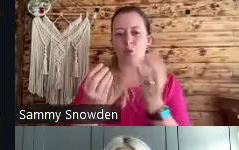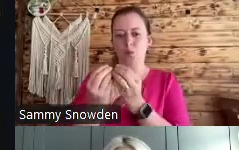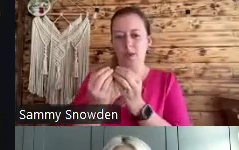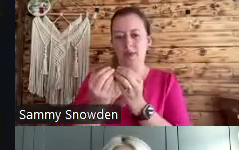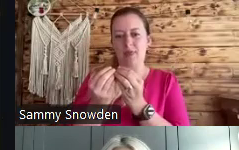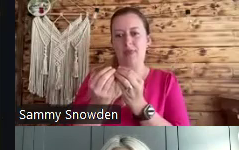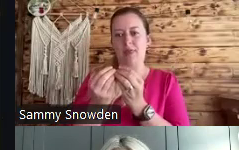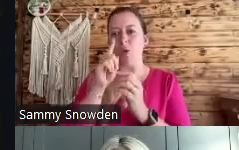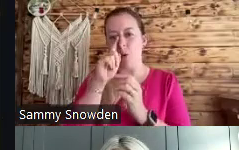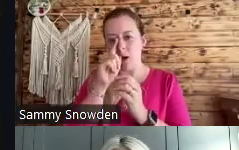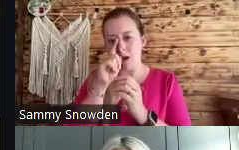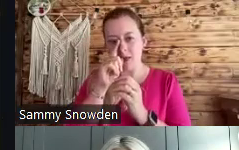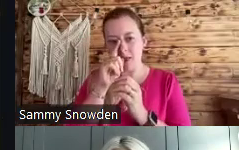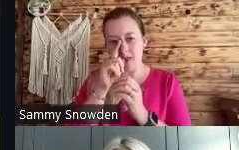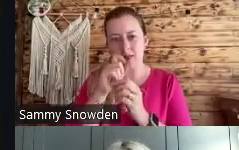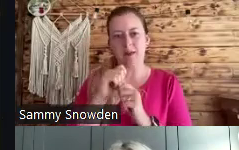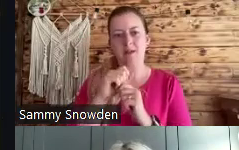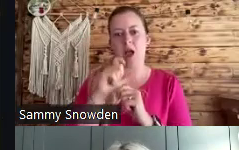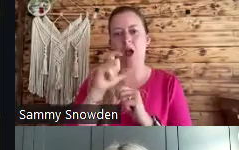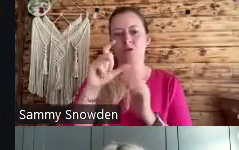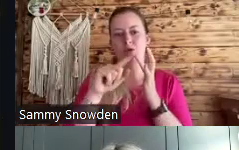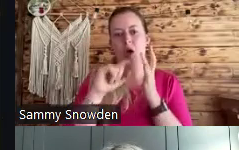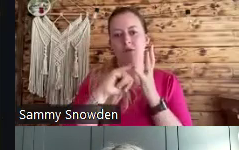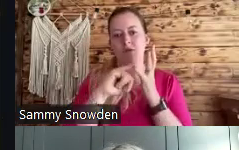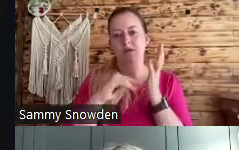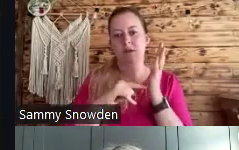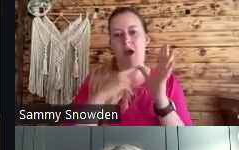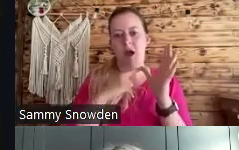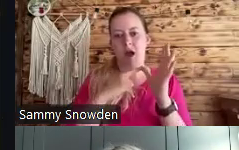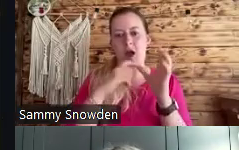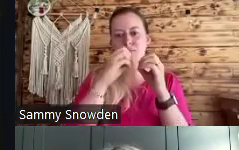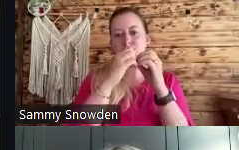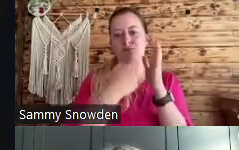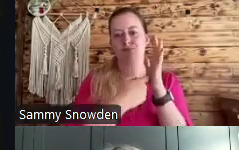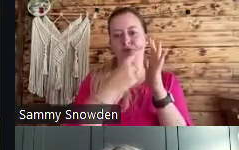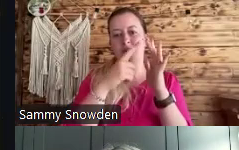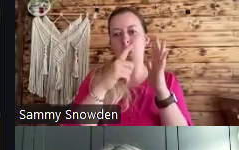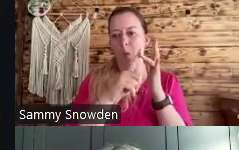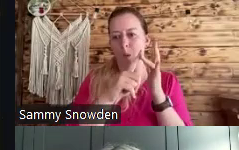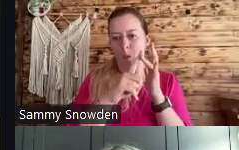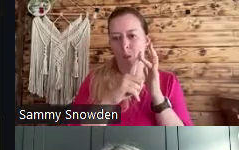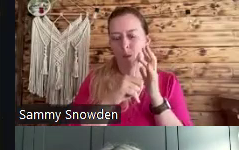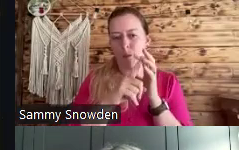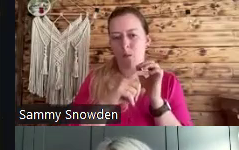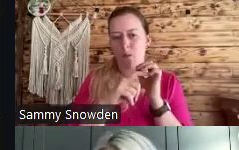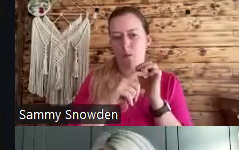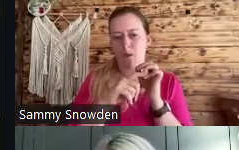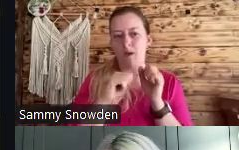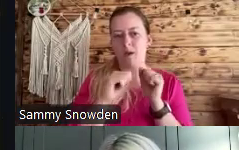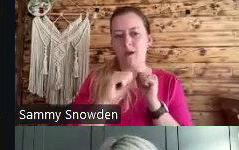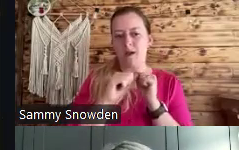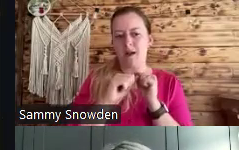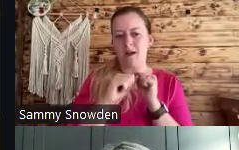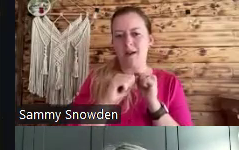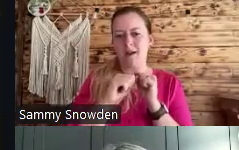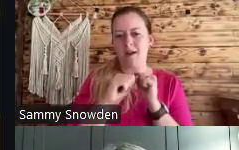blend. So that would be amazing. I think, Deborah, you shared the ingredients, didn't you? So if you wouldn't mind popping it in